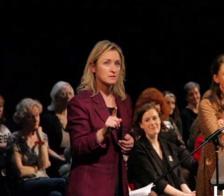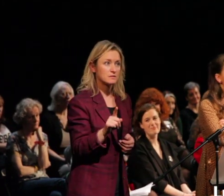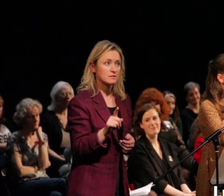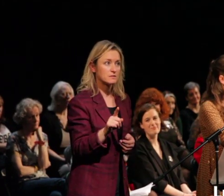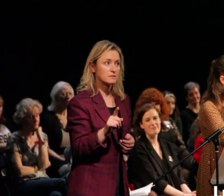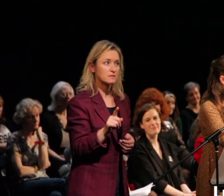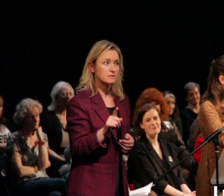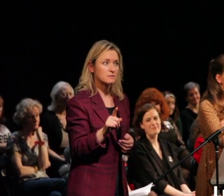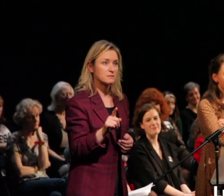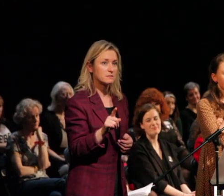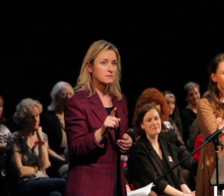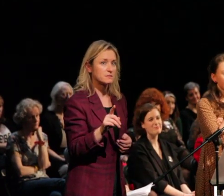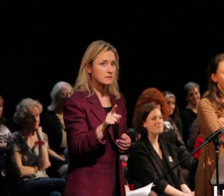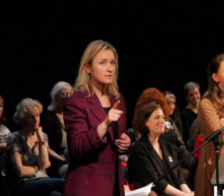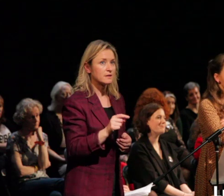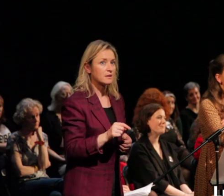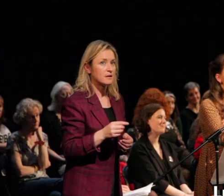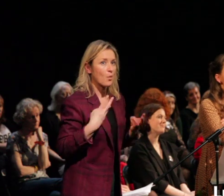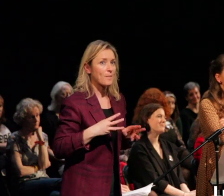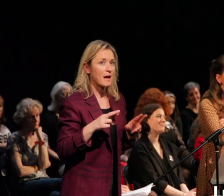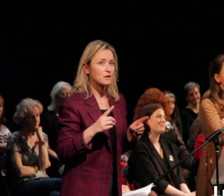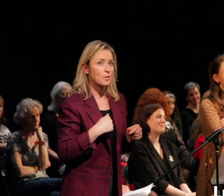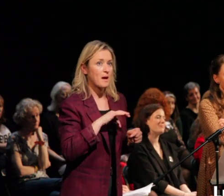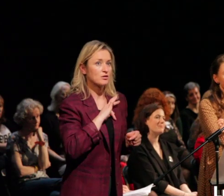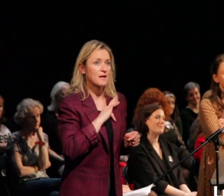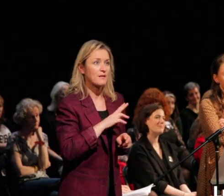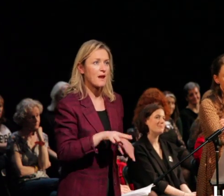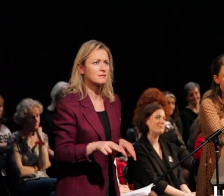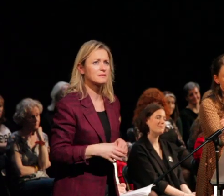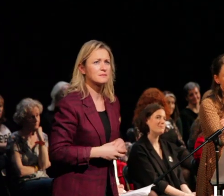to do on their own. It has to involve all of us,